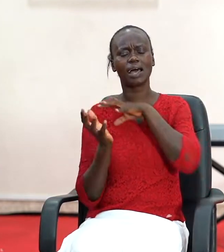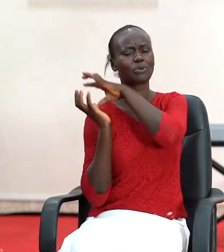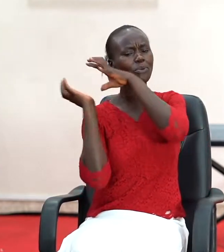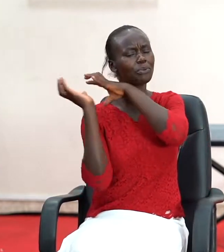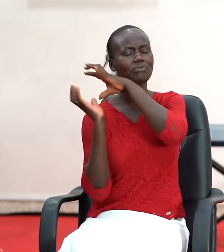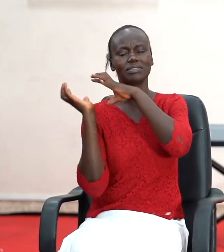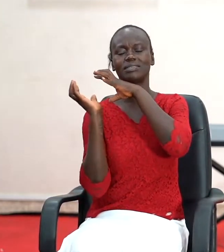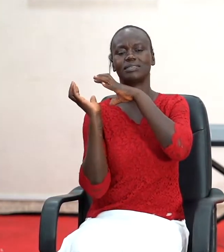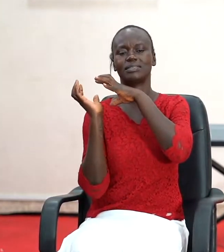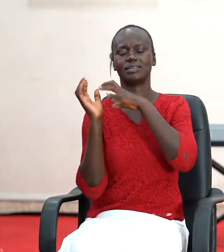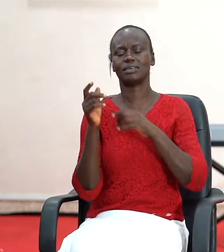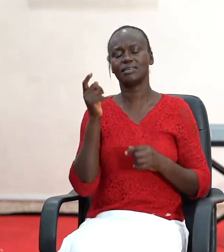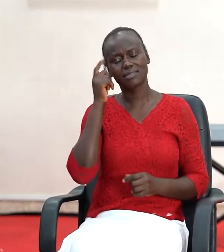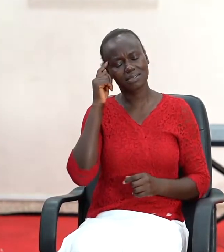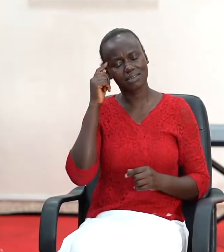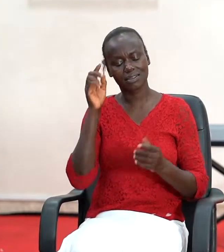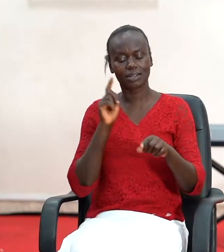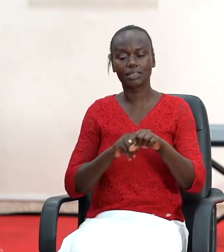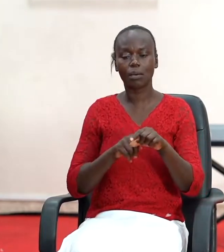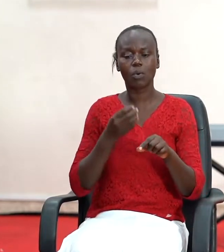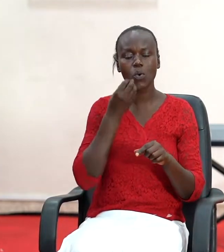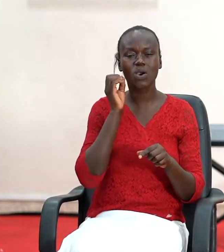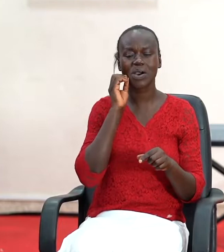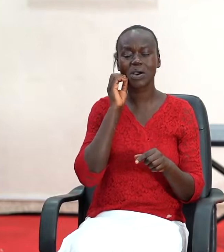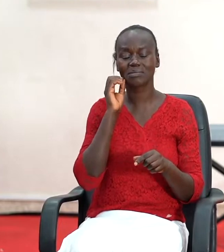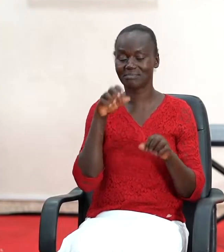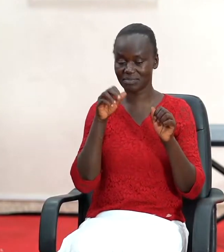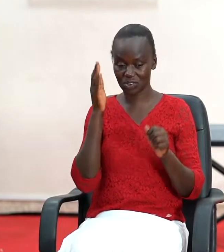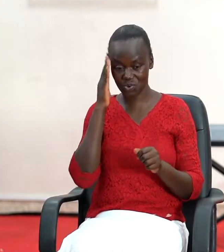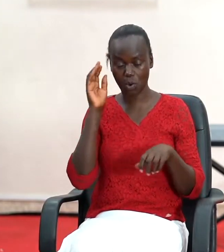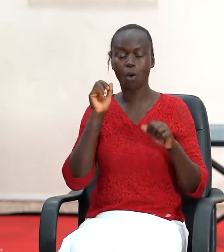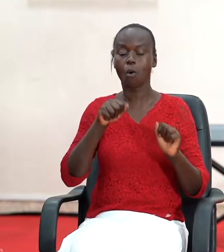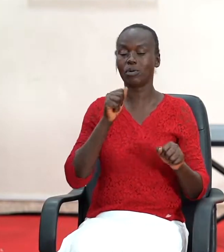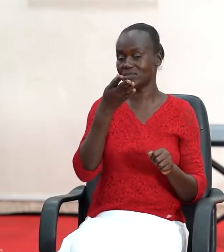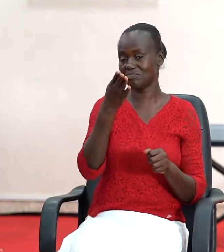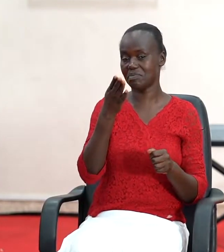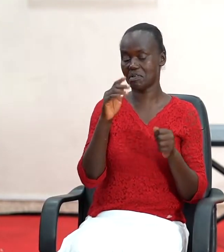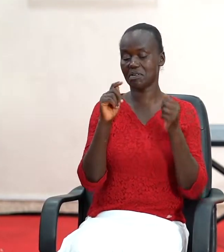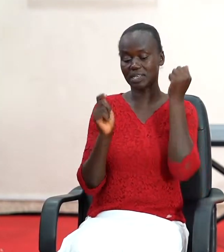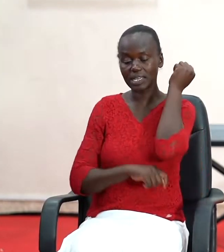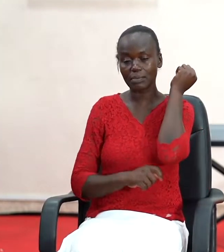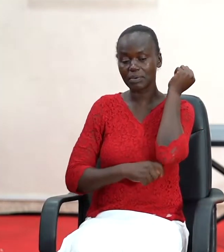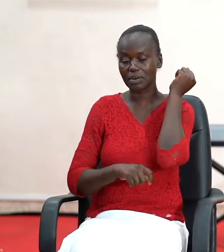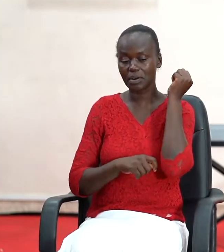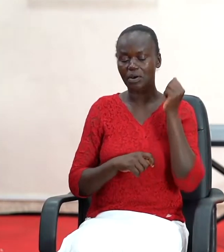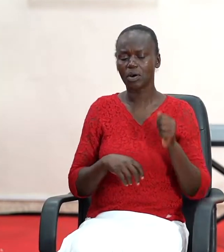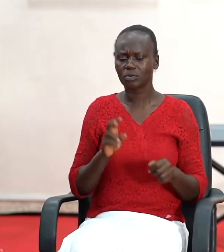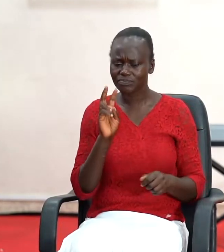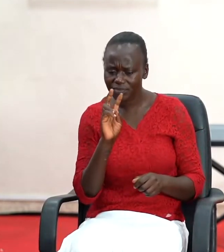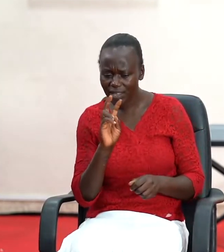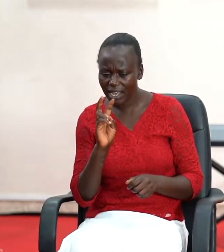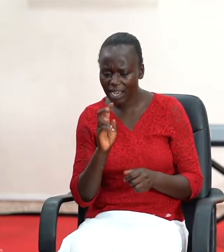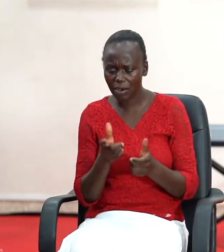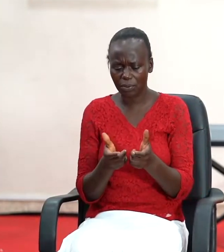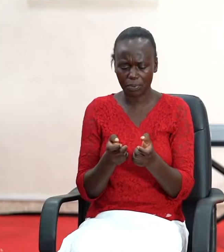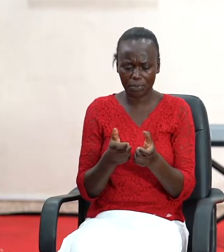hapo home, najua unaweza kuwa tempted manze. Unaweza kuwa tempted kuvisit some site. You know, at the